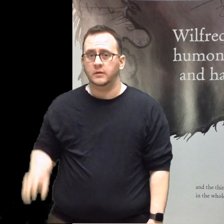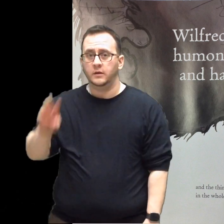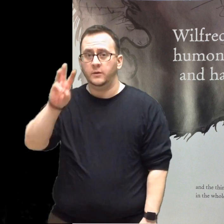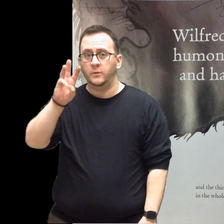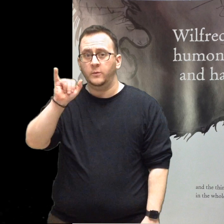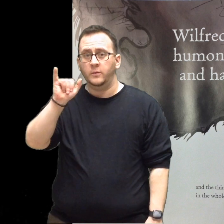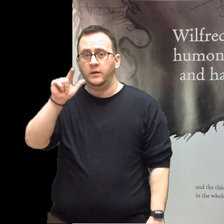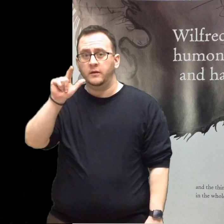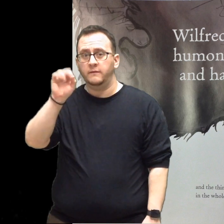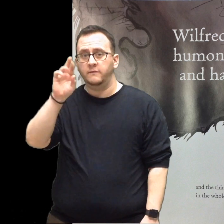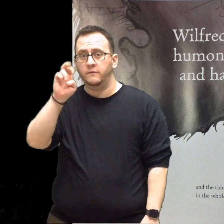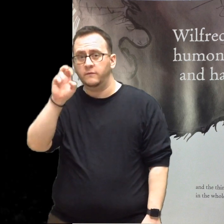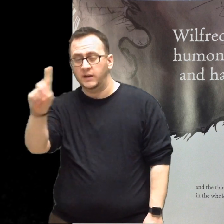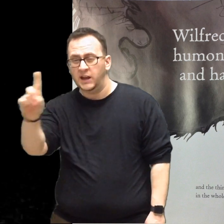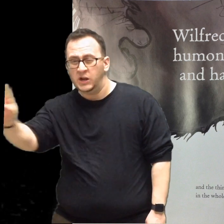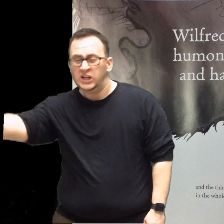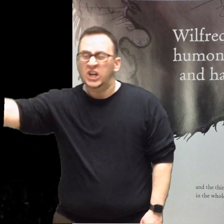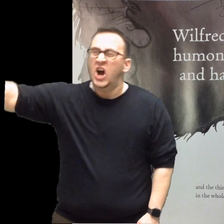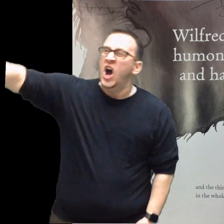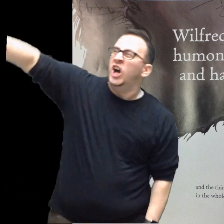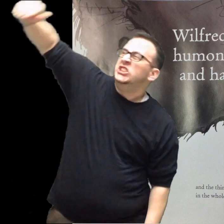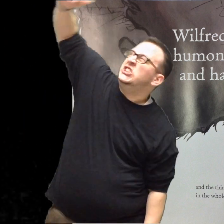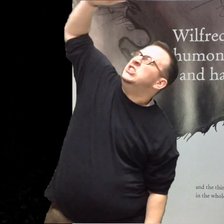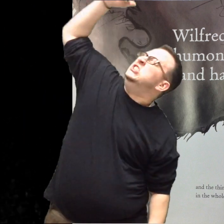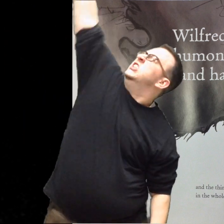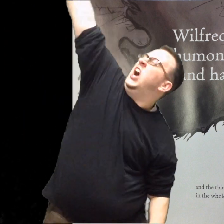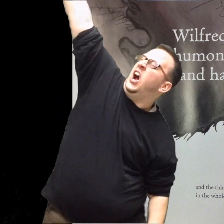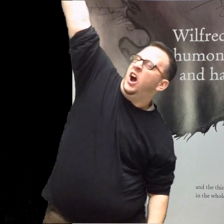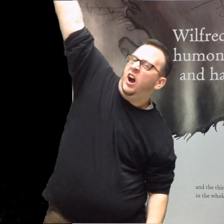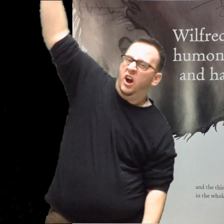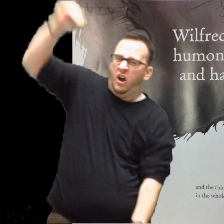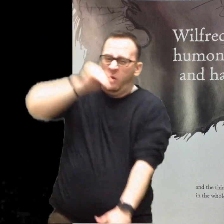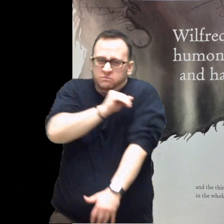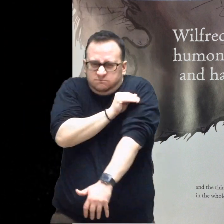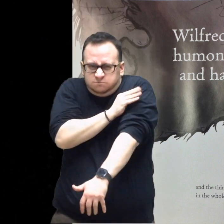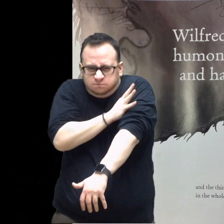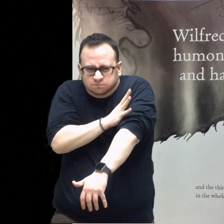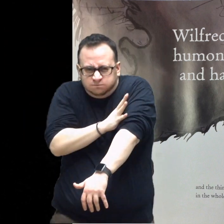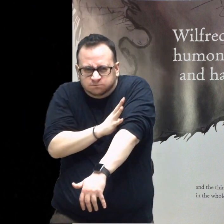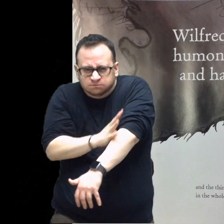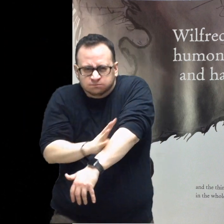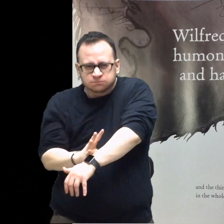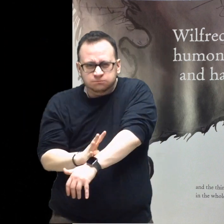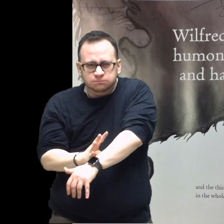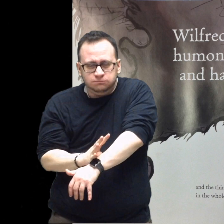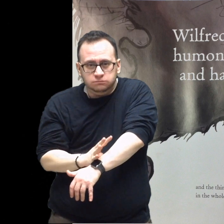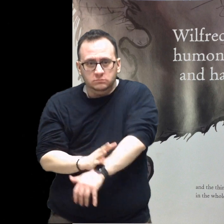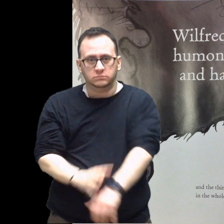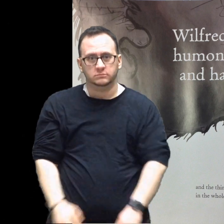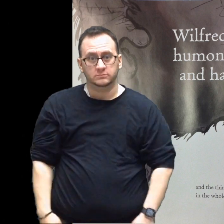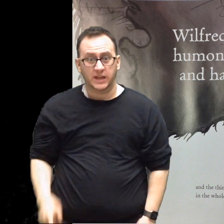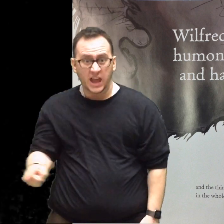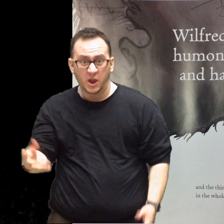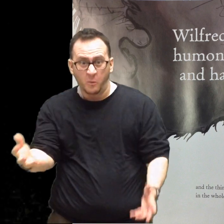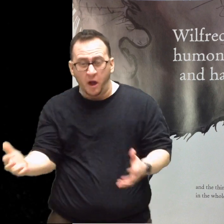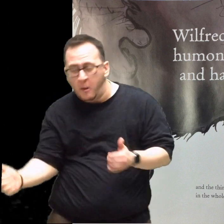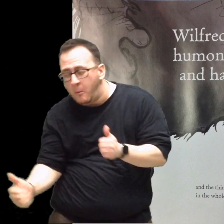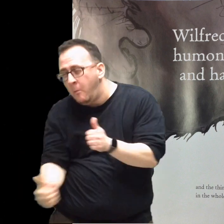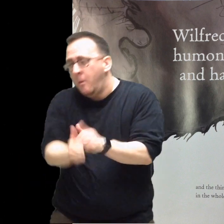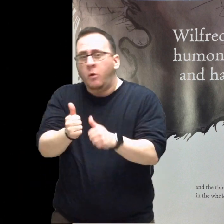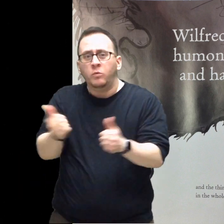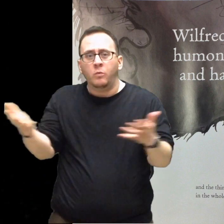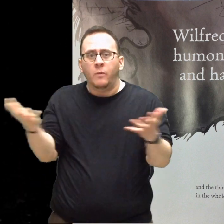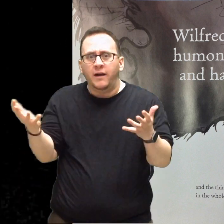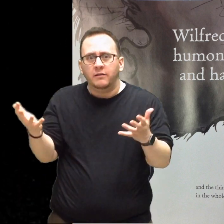each. Wilfred was humongous and hairy, and the thing that he wanted most of all in the whole wide world was a